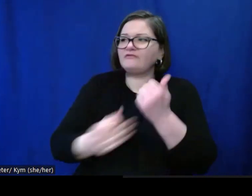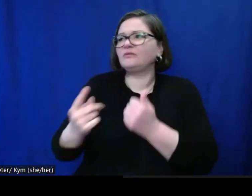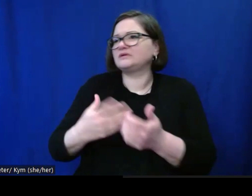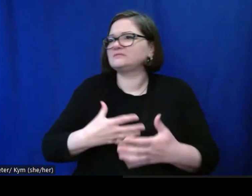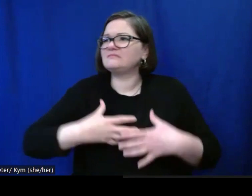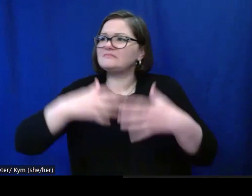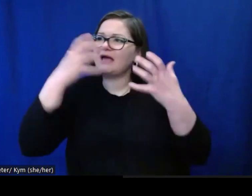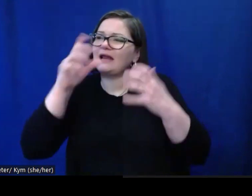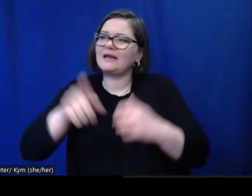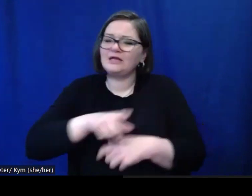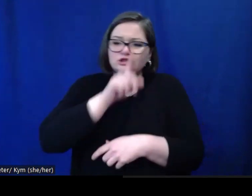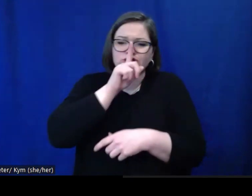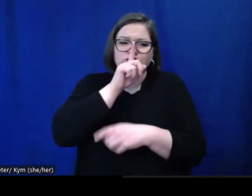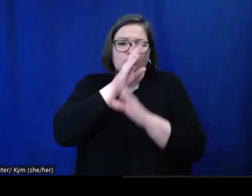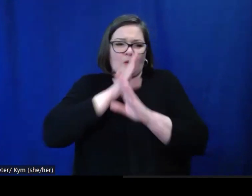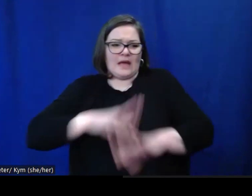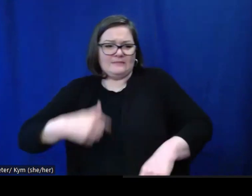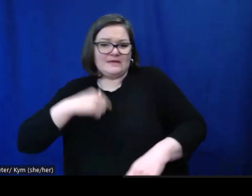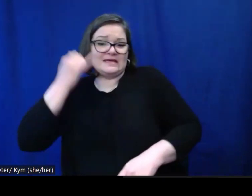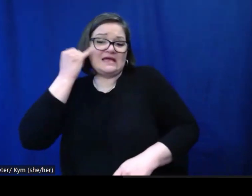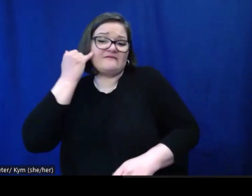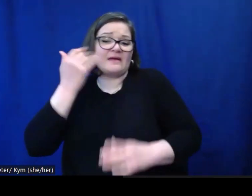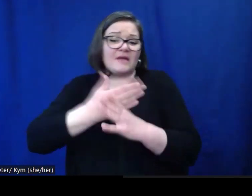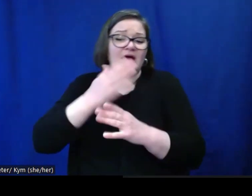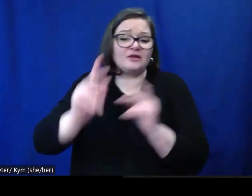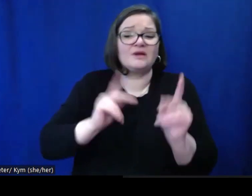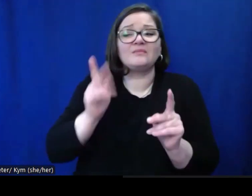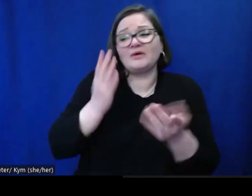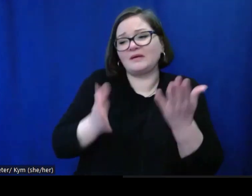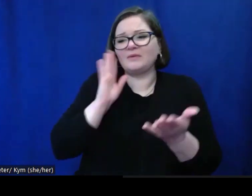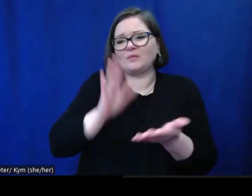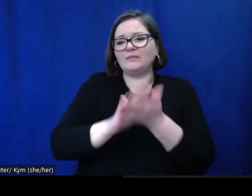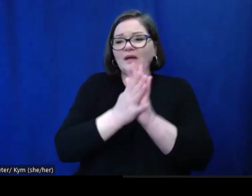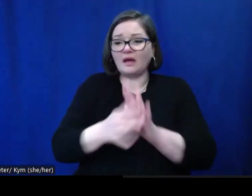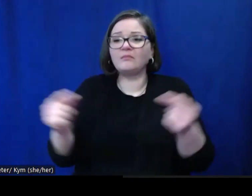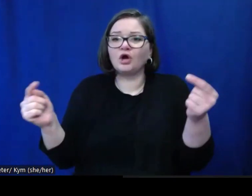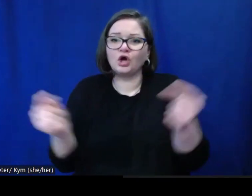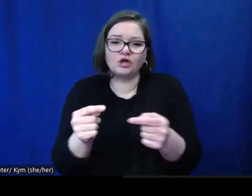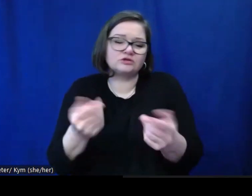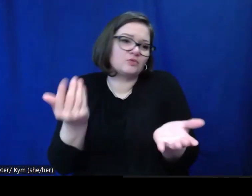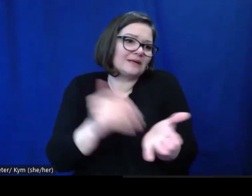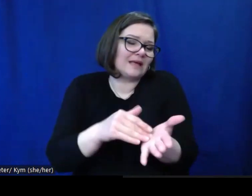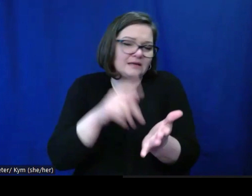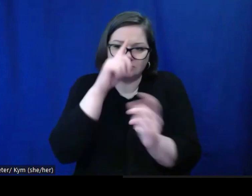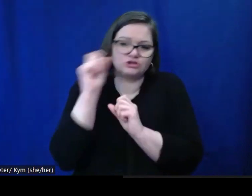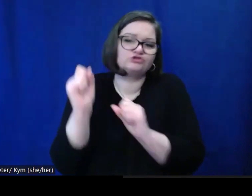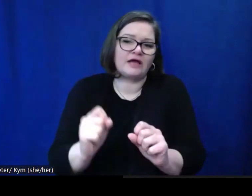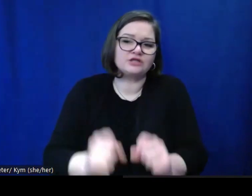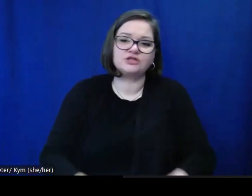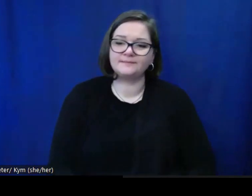because if I was too disruptive, I might get hurt in them. So again, it's a strategy.